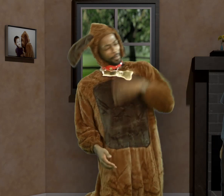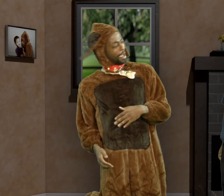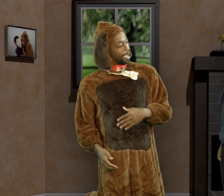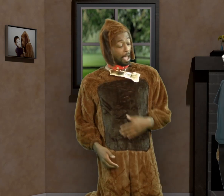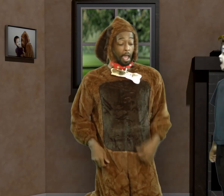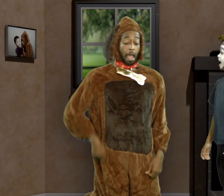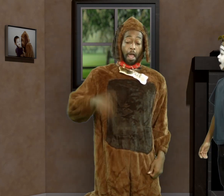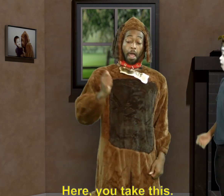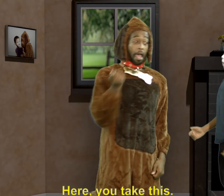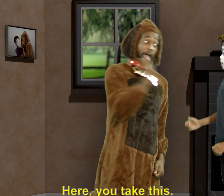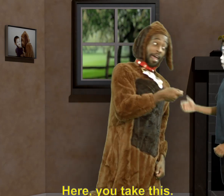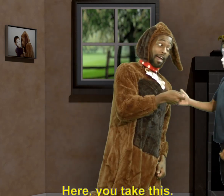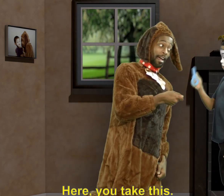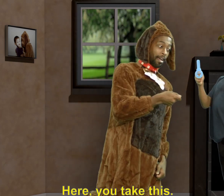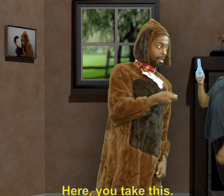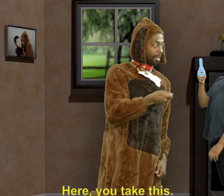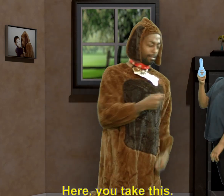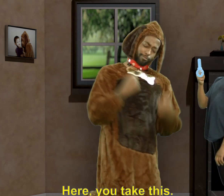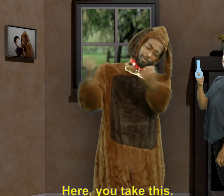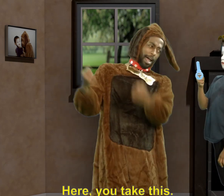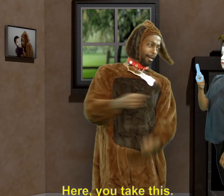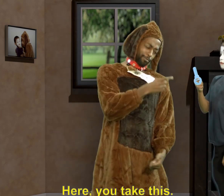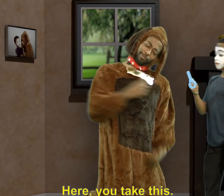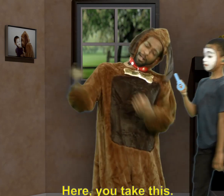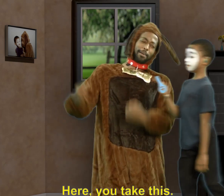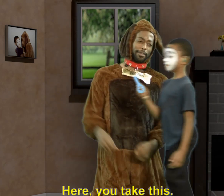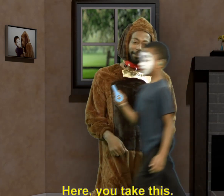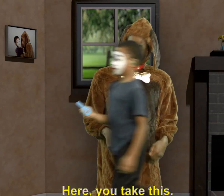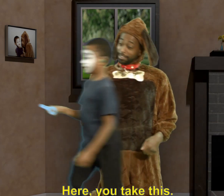Come on, here, take this. Go play with your toy car.